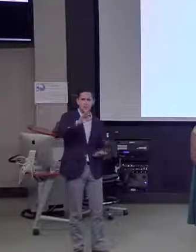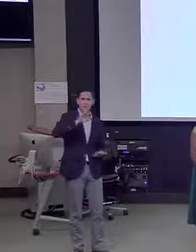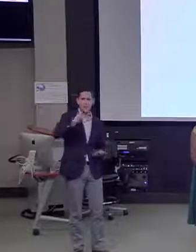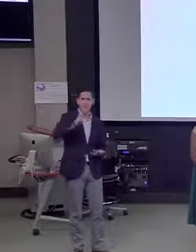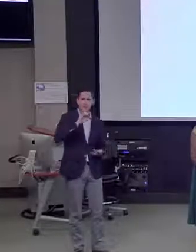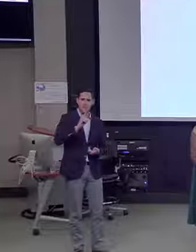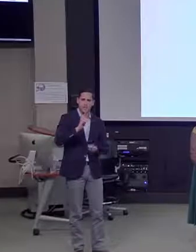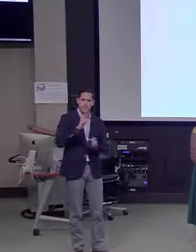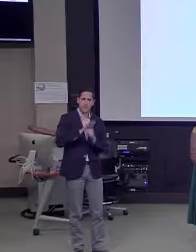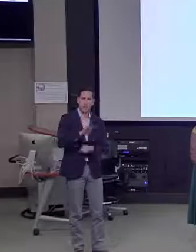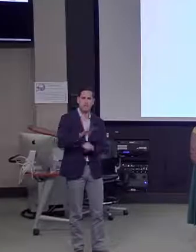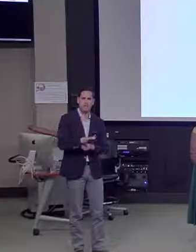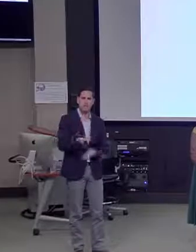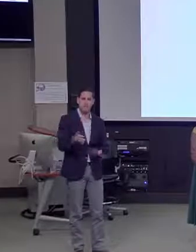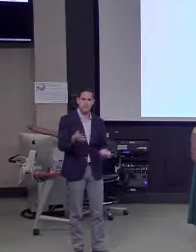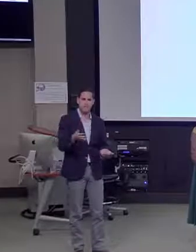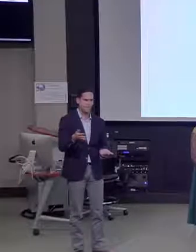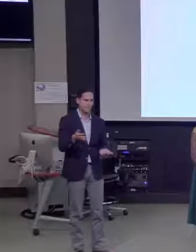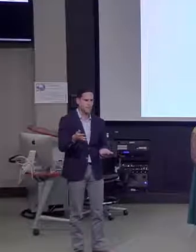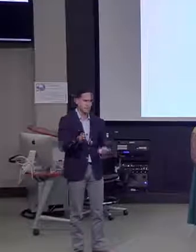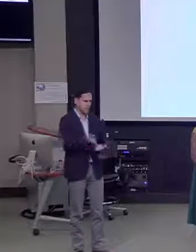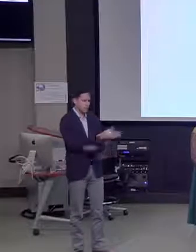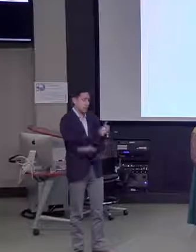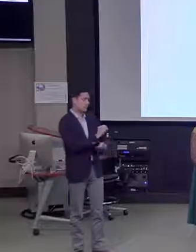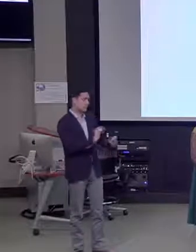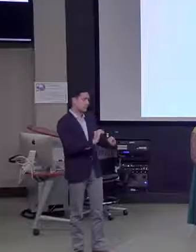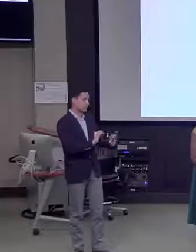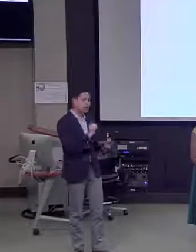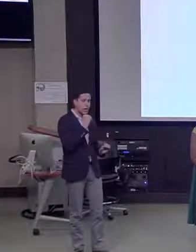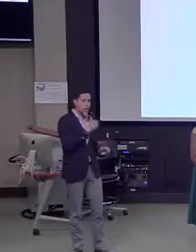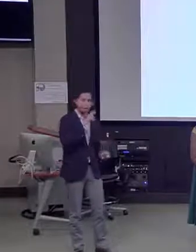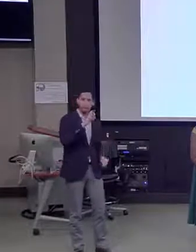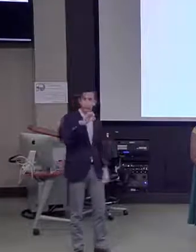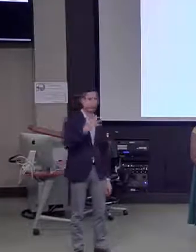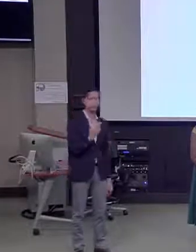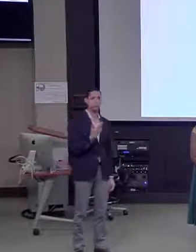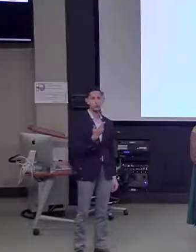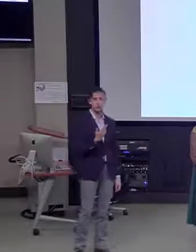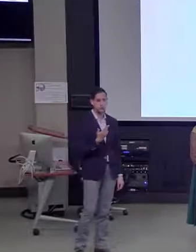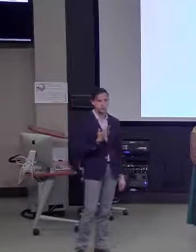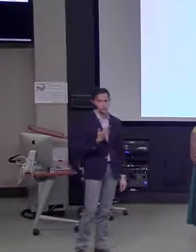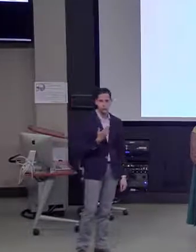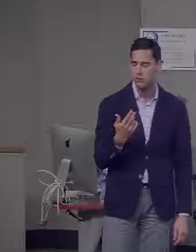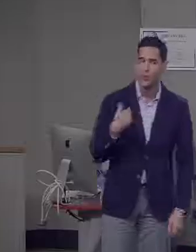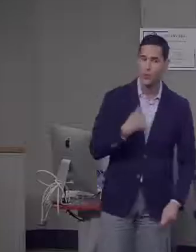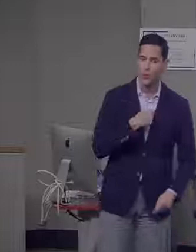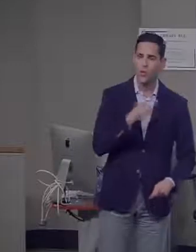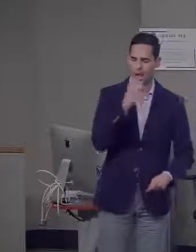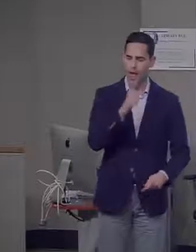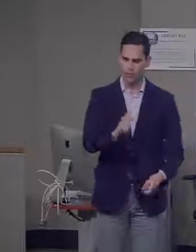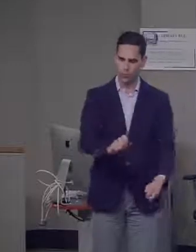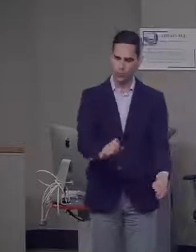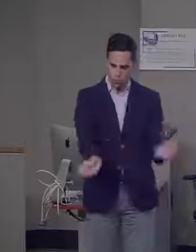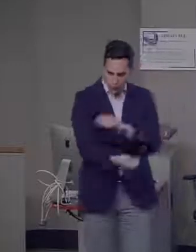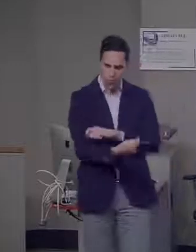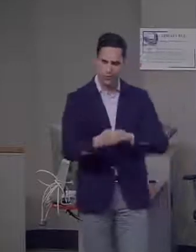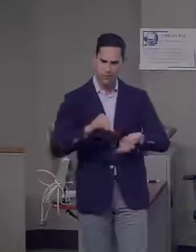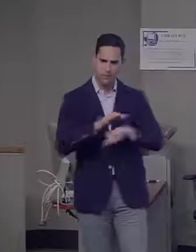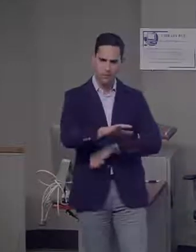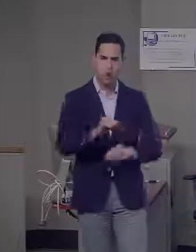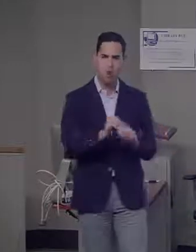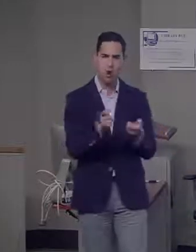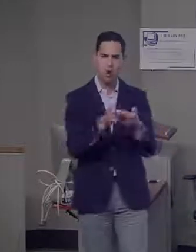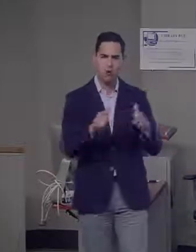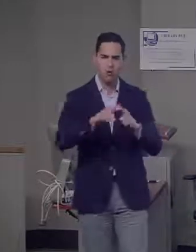really language-rich conversations. So when we talk about languageizing the environment, we really